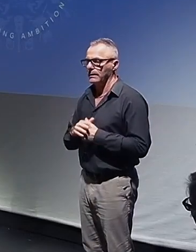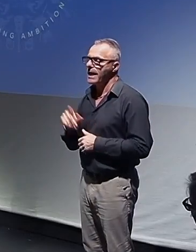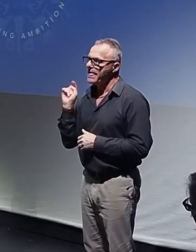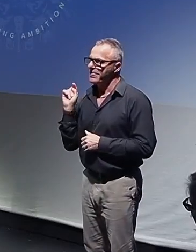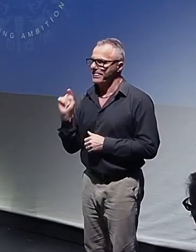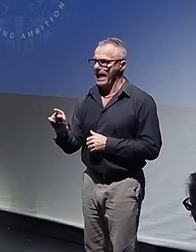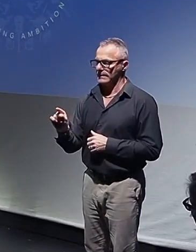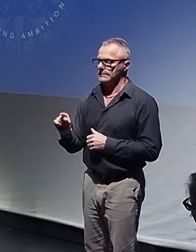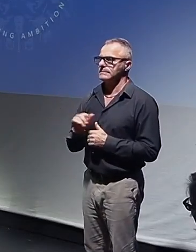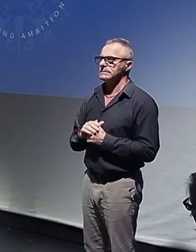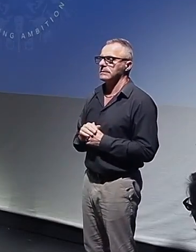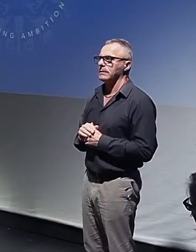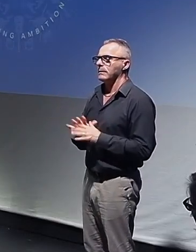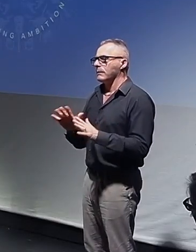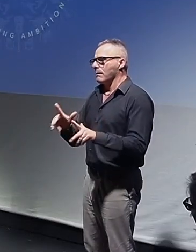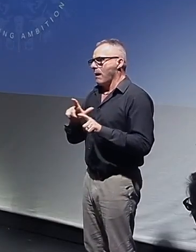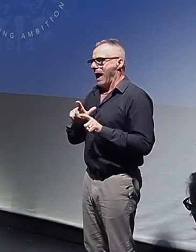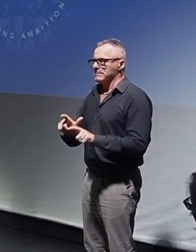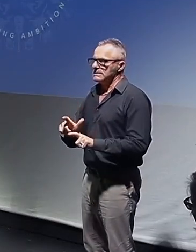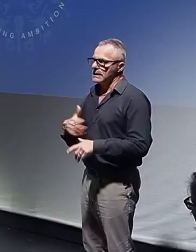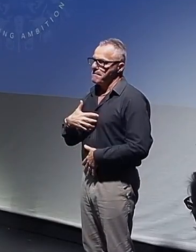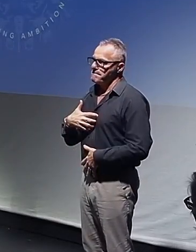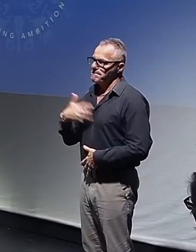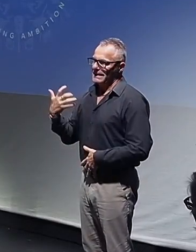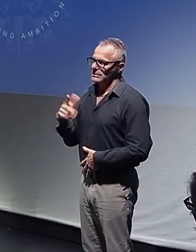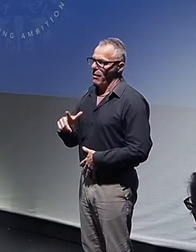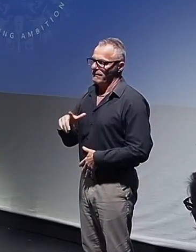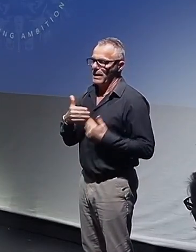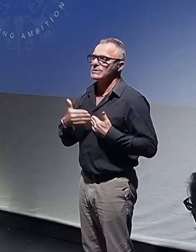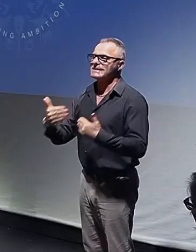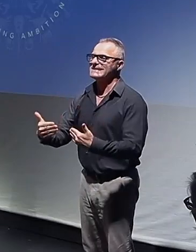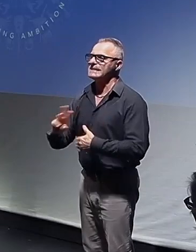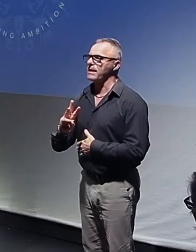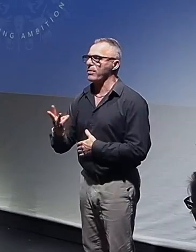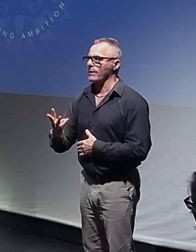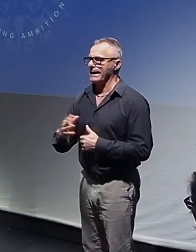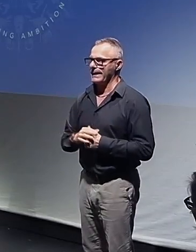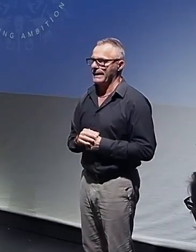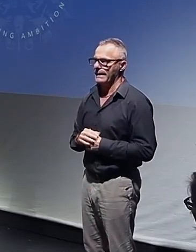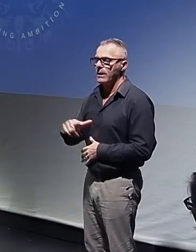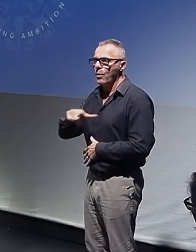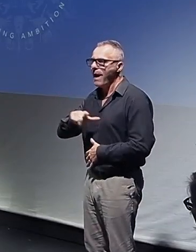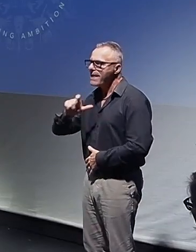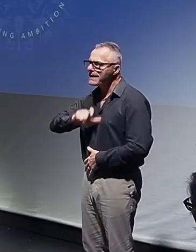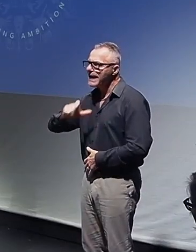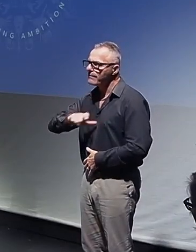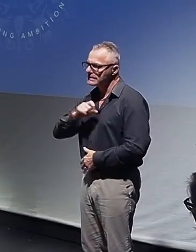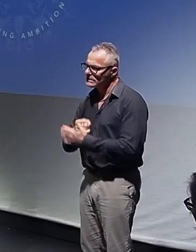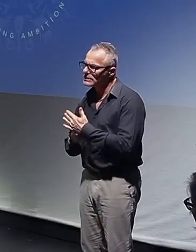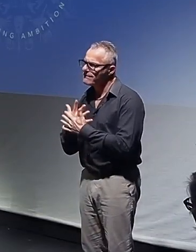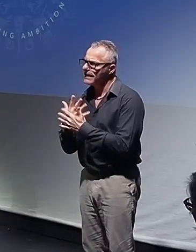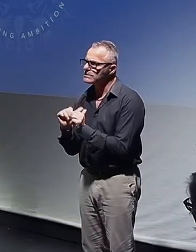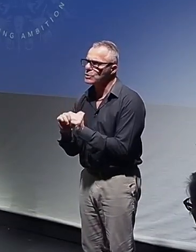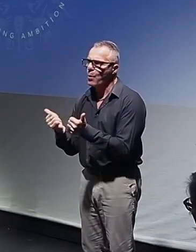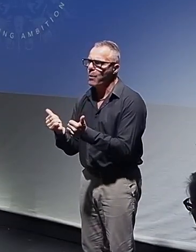was. I mean, I still am really pissed off that they didn't do a season 3. Yeah, I know. Because the characters were developed so